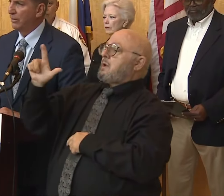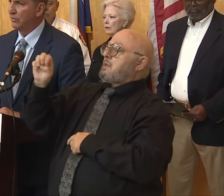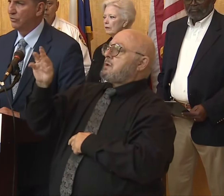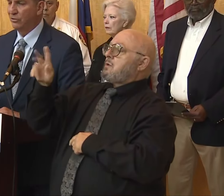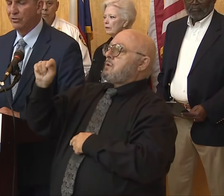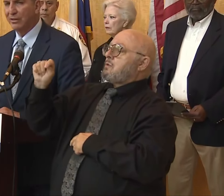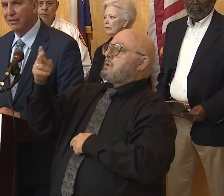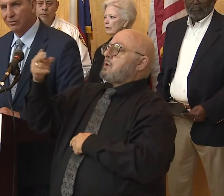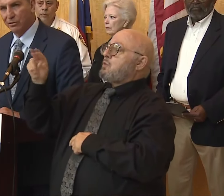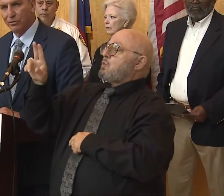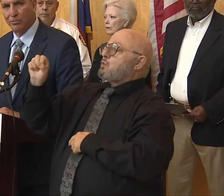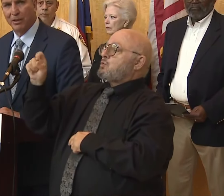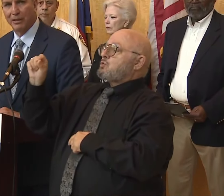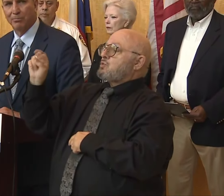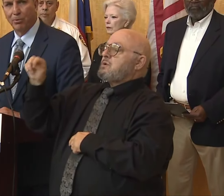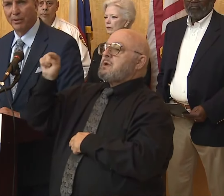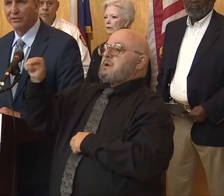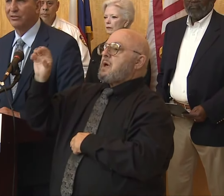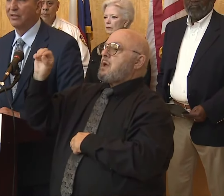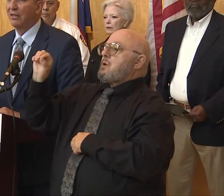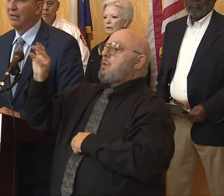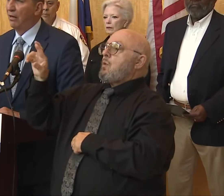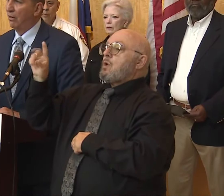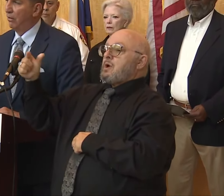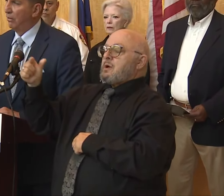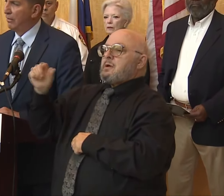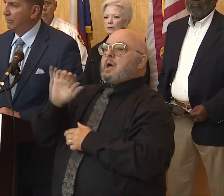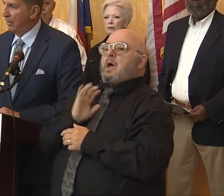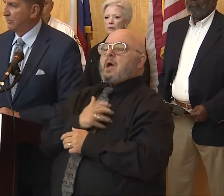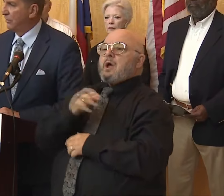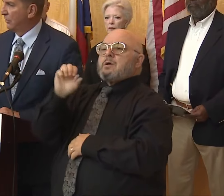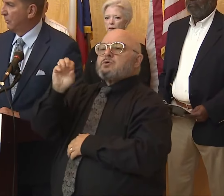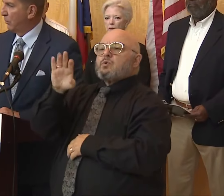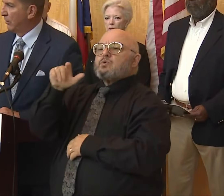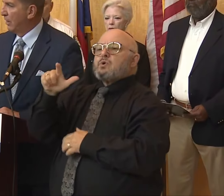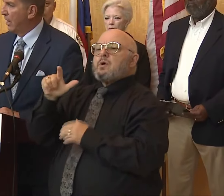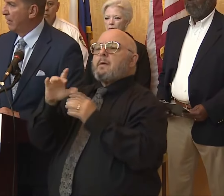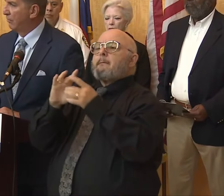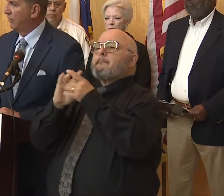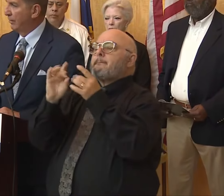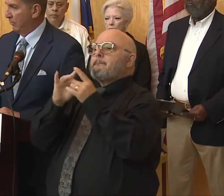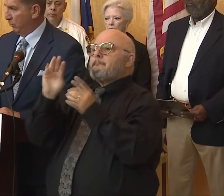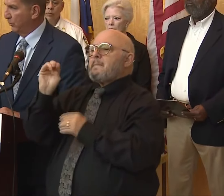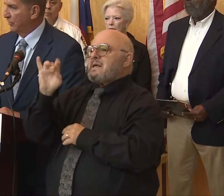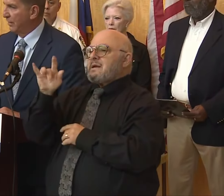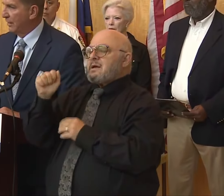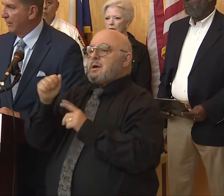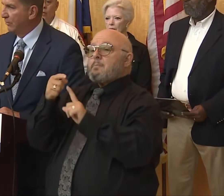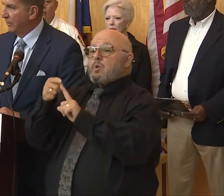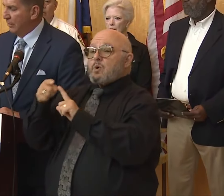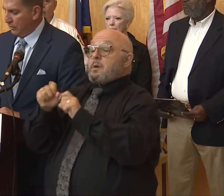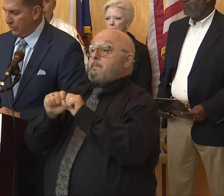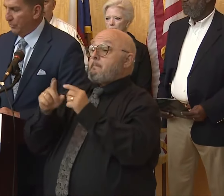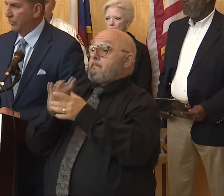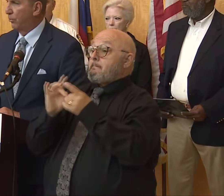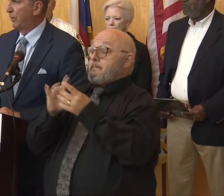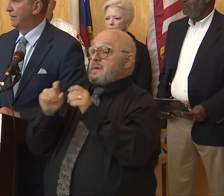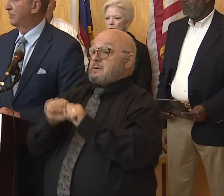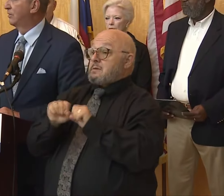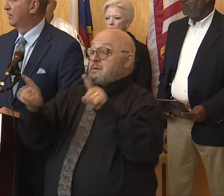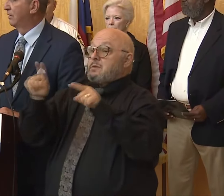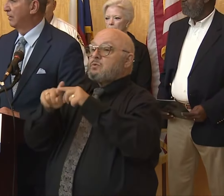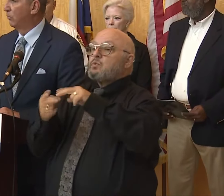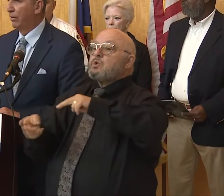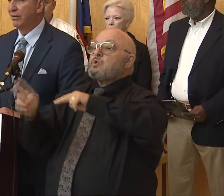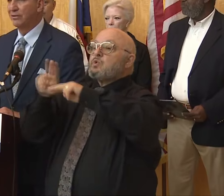and register so you can get our social media points, our messages that we're gonna have that we'll send out to